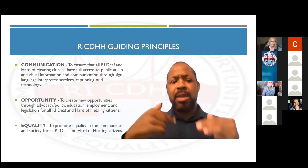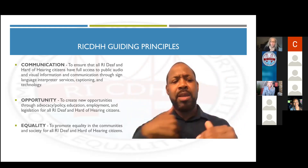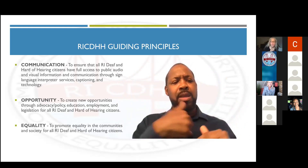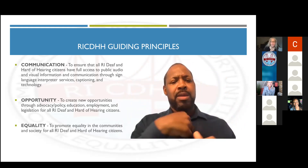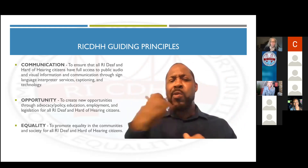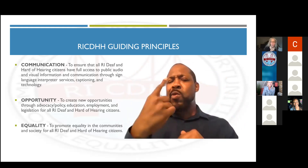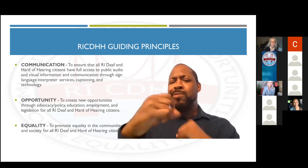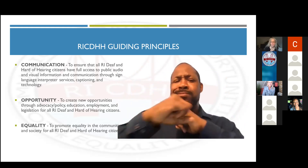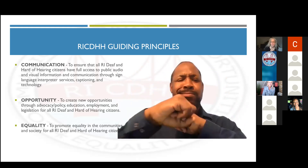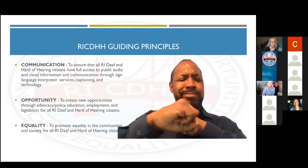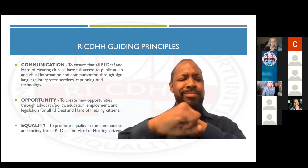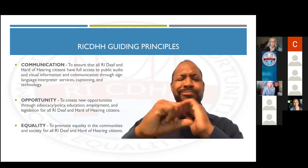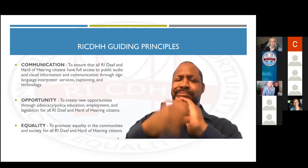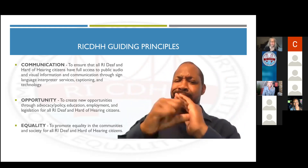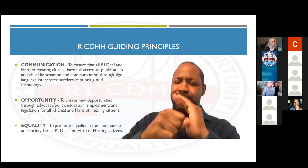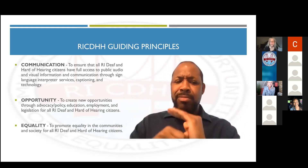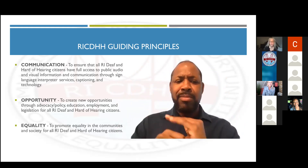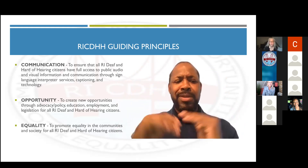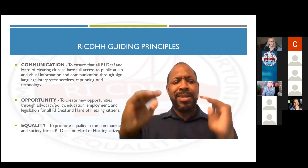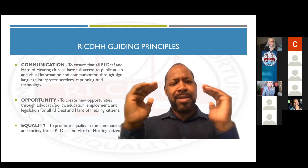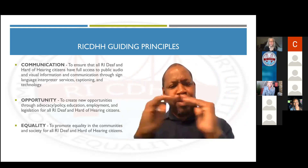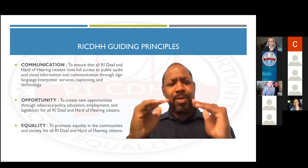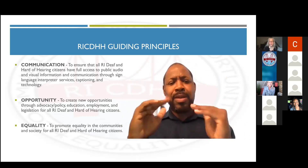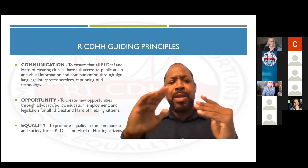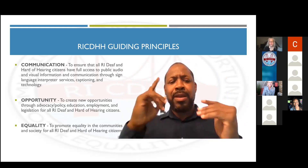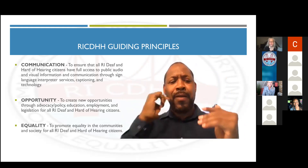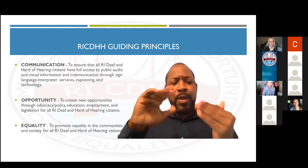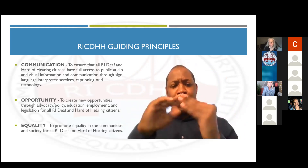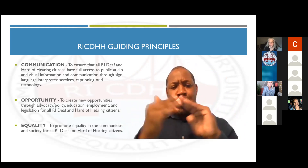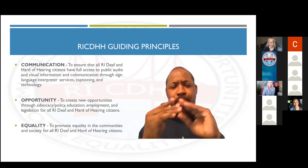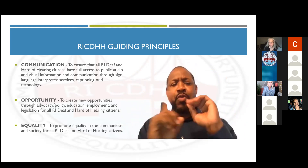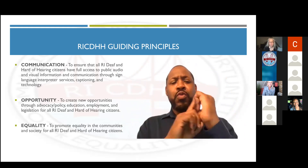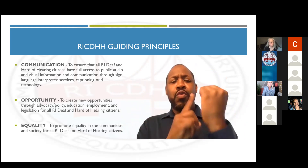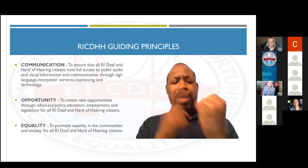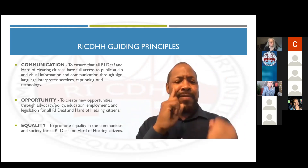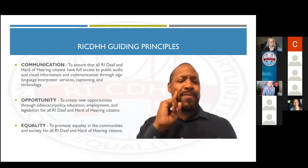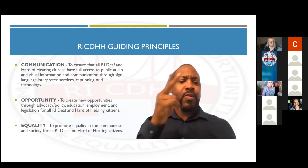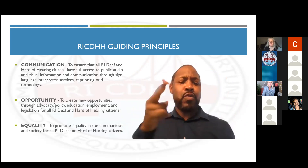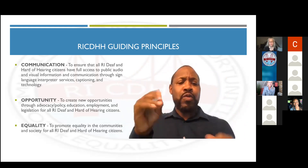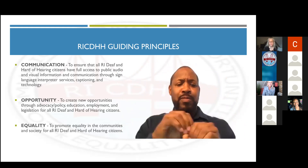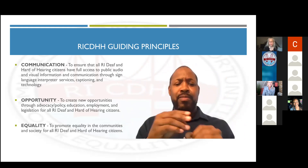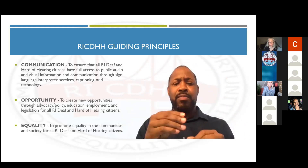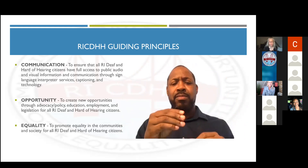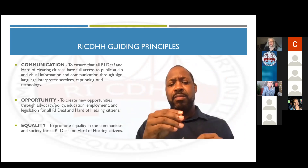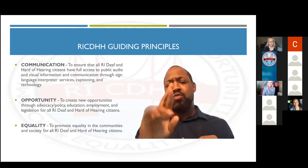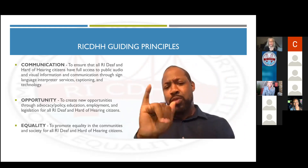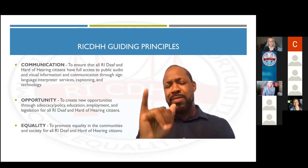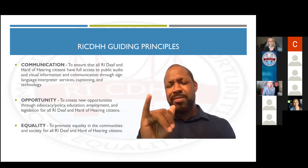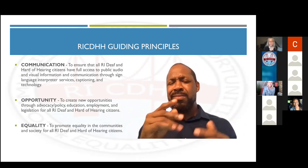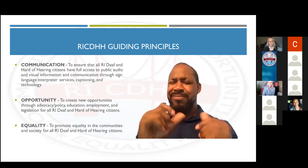Third, equality, to promote equality in the communities and society for all Rhode Island